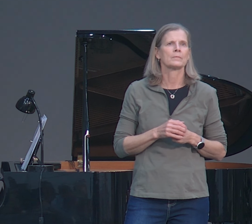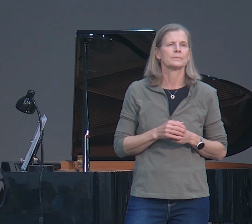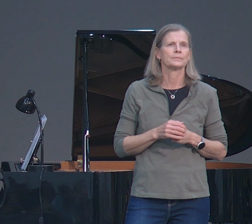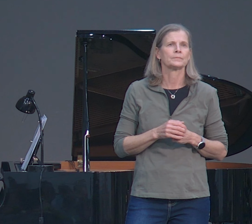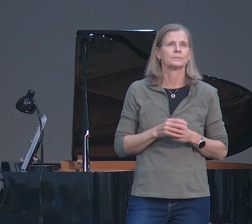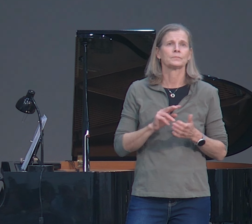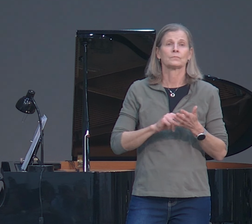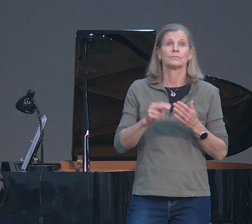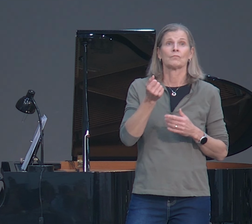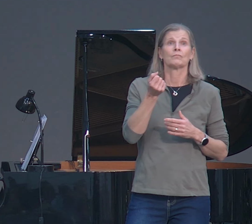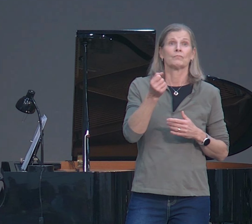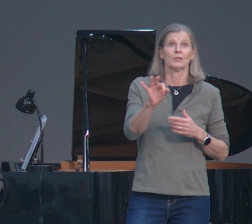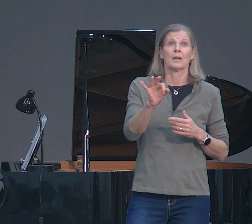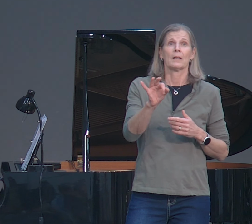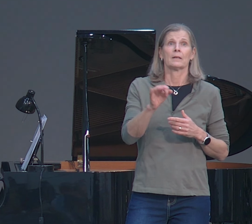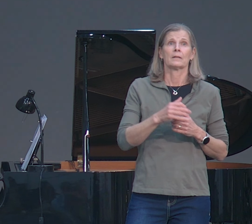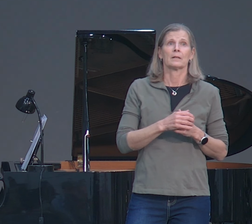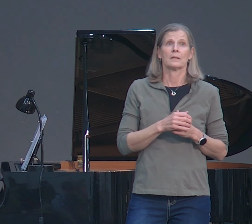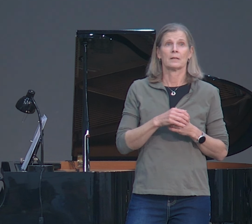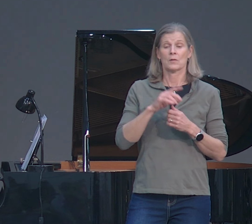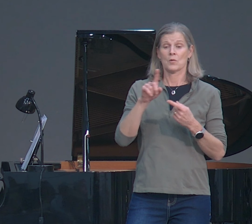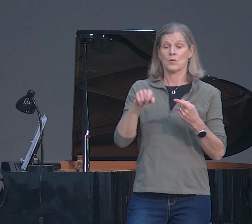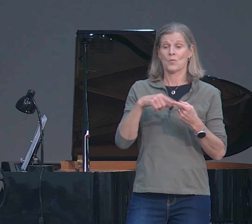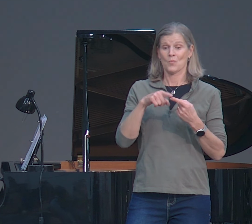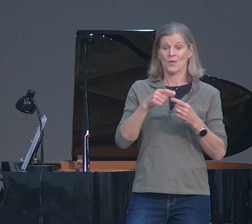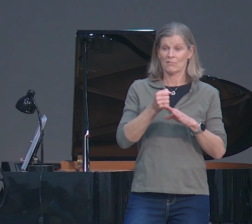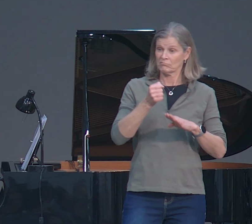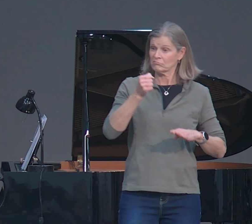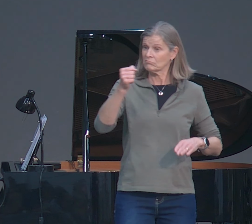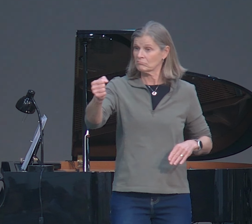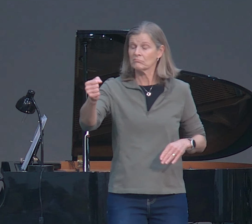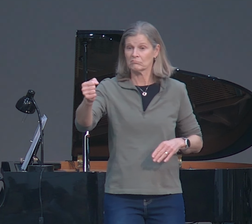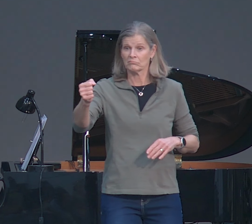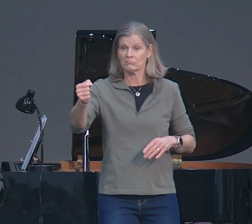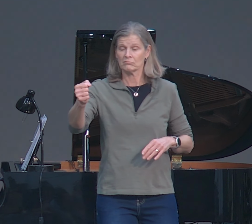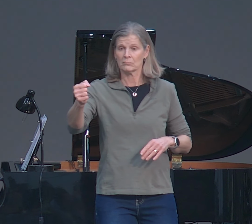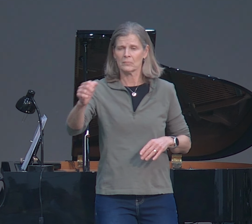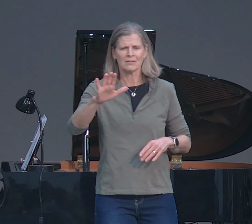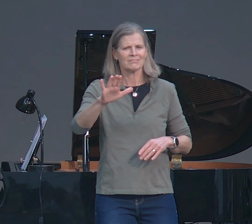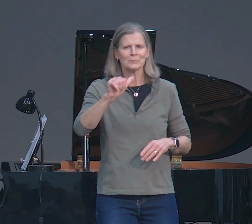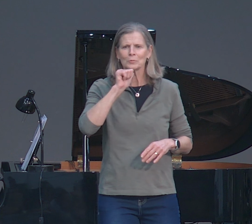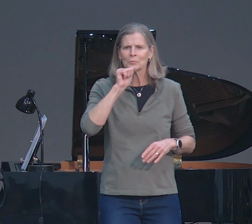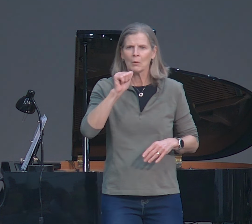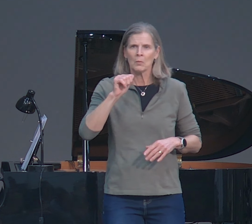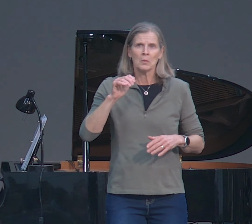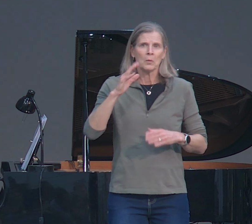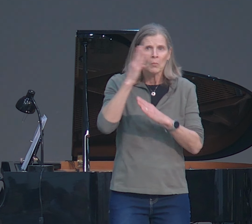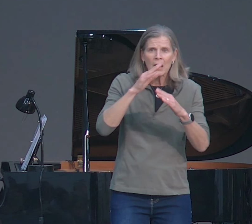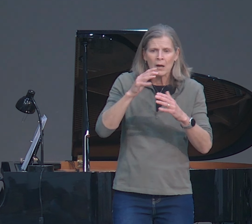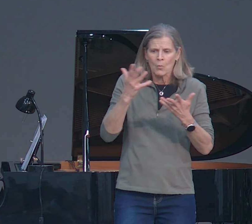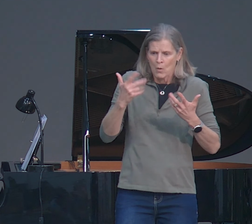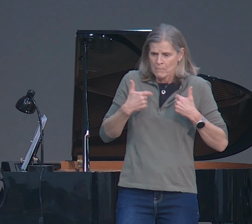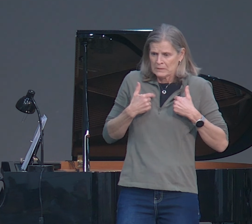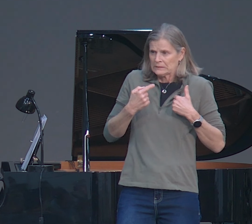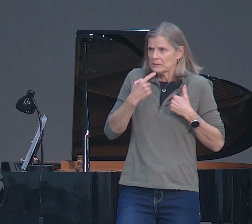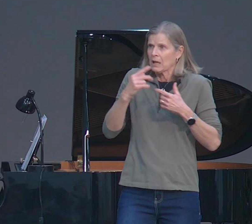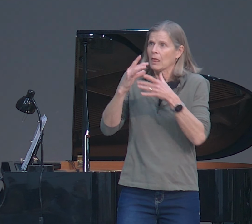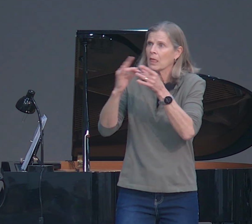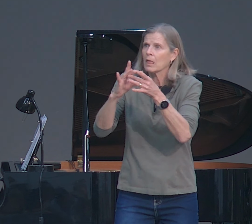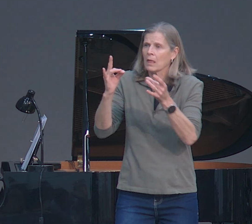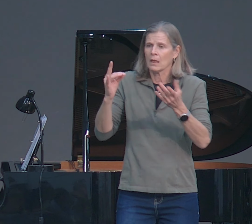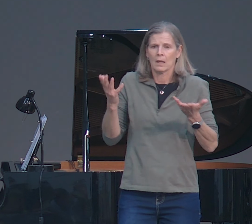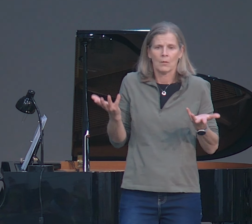Look at verse 19. When they deliver you over, do not be anxious how you are to speak or what